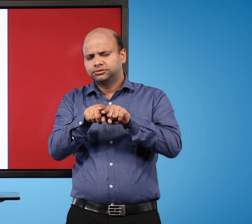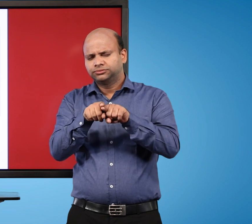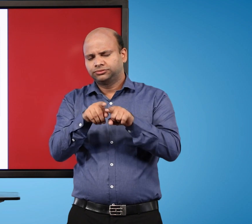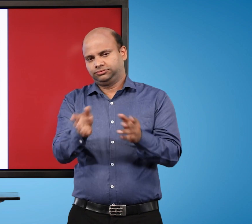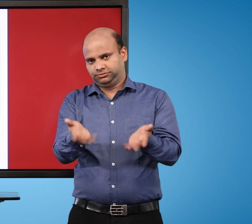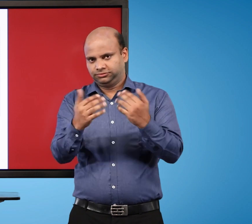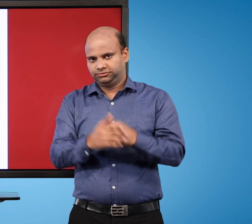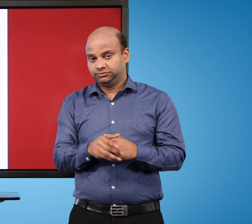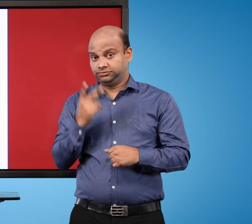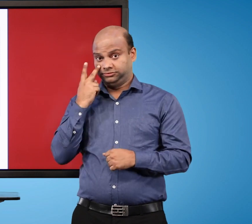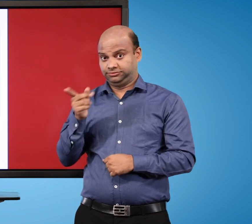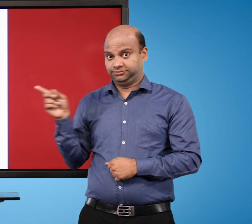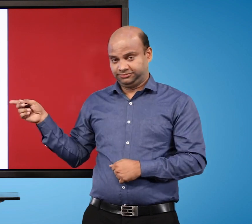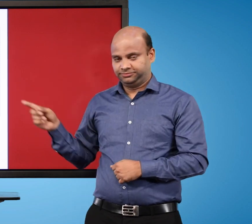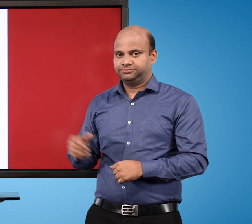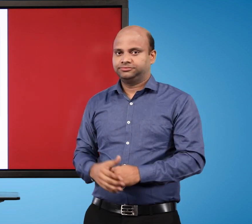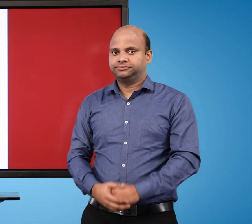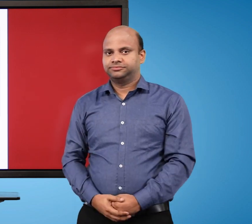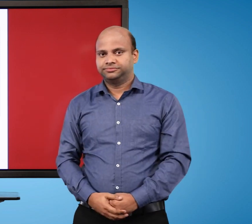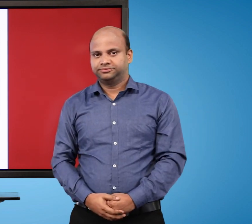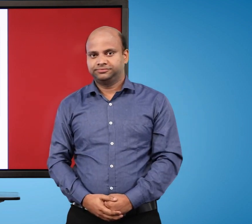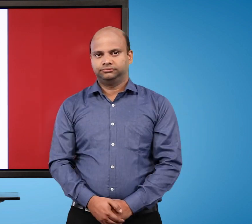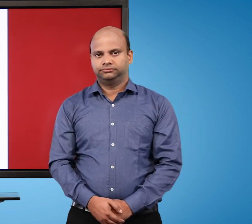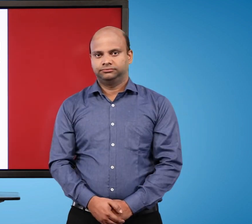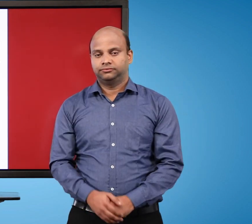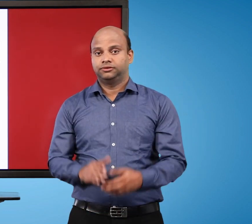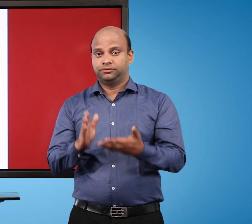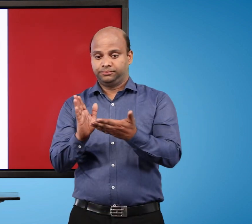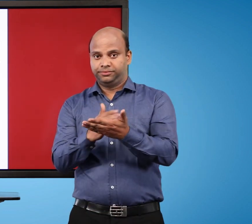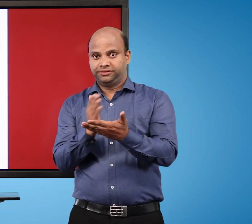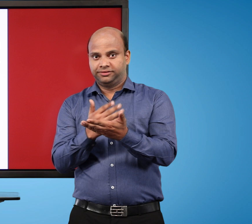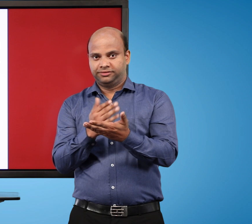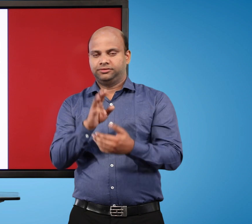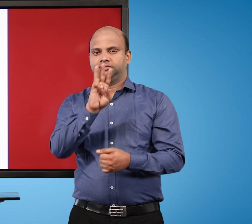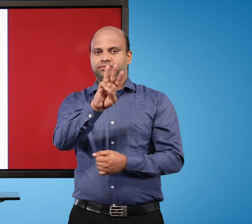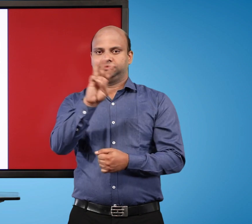a few examples of your own and confirm. Page 33.